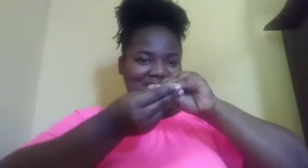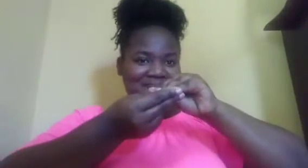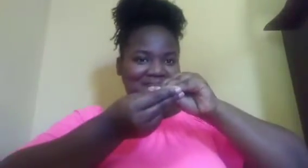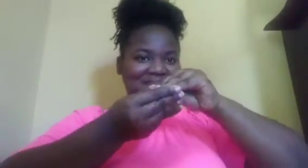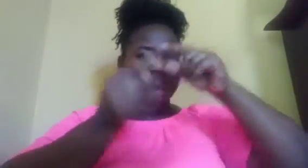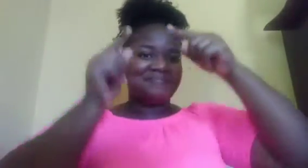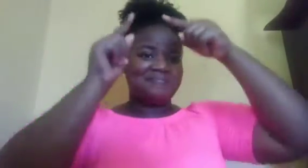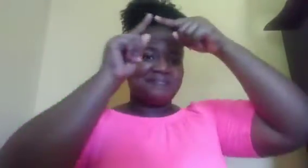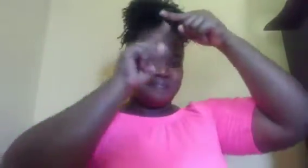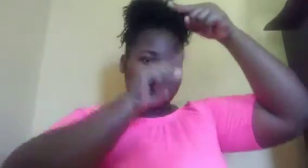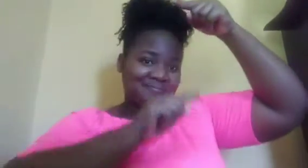Perimeter.